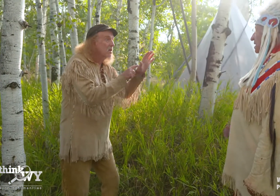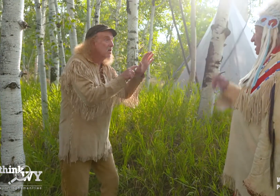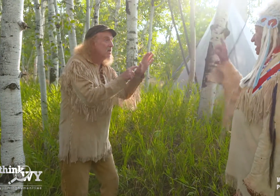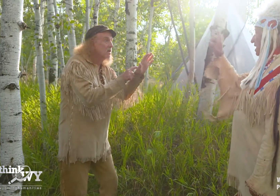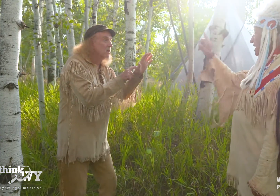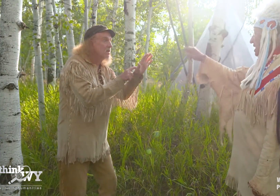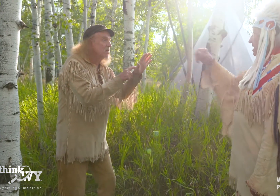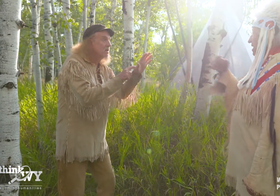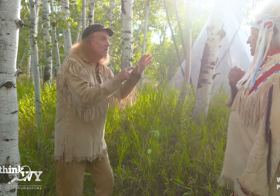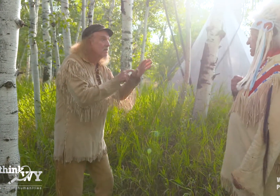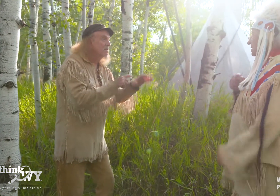Huh?